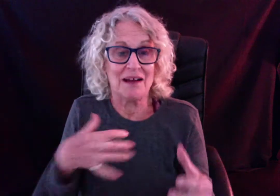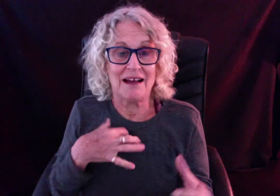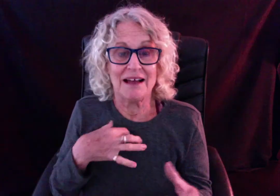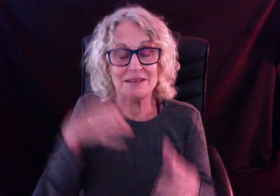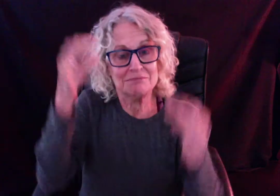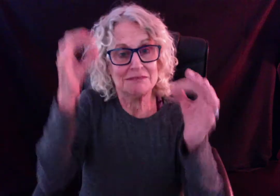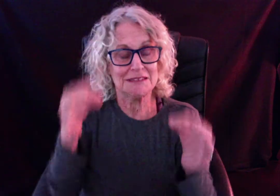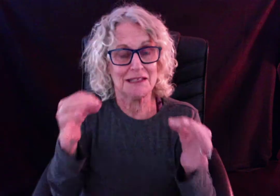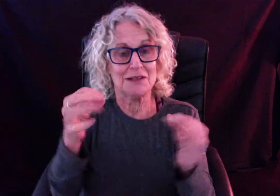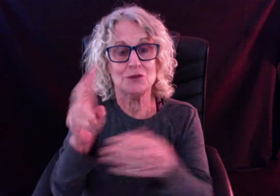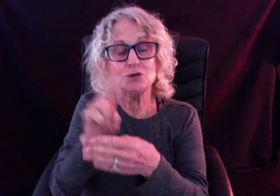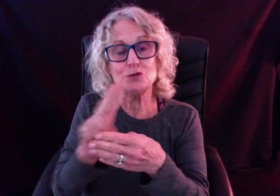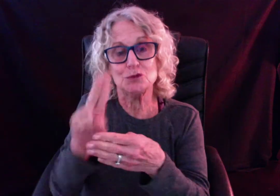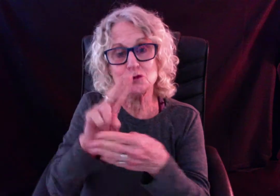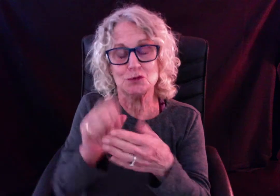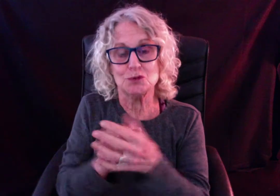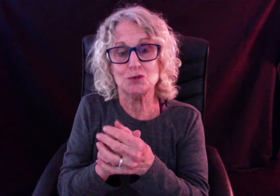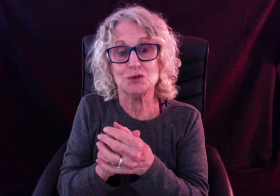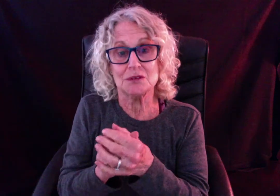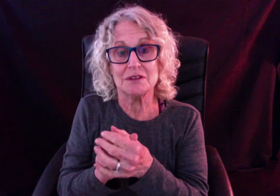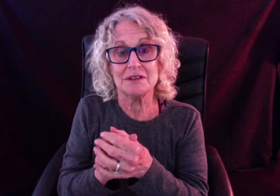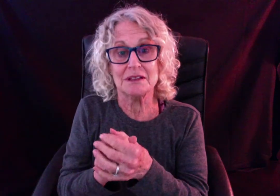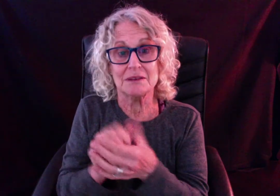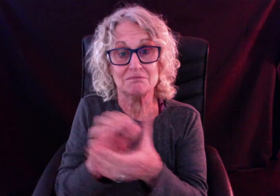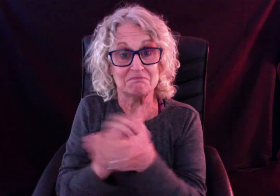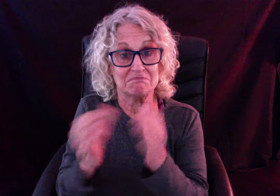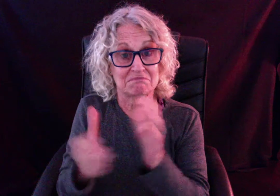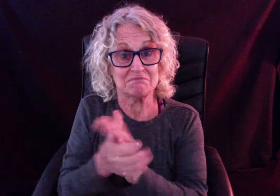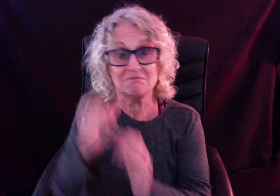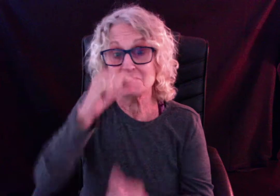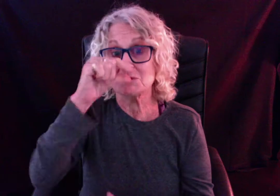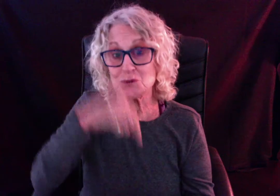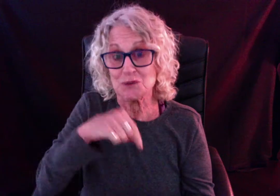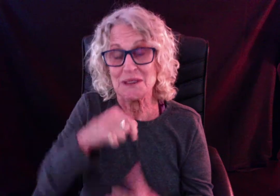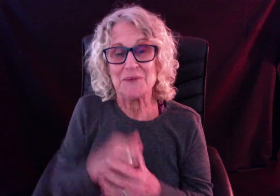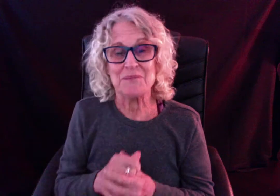to use the ground turkey. So first,